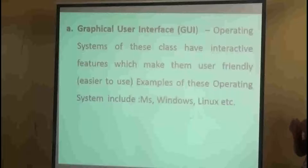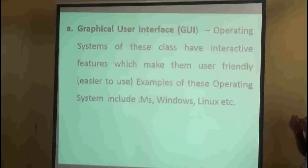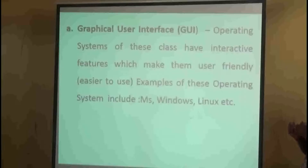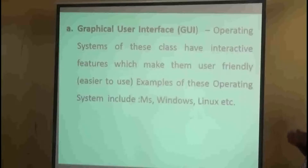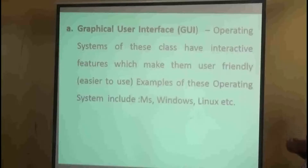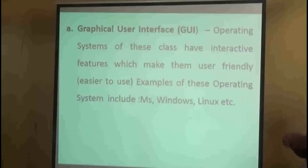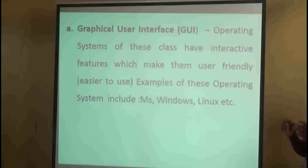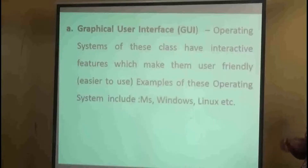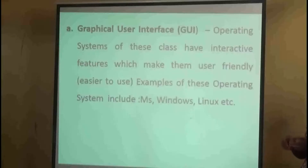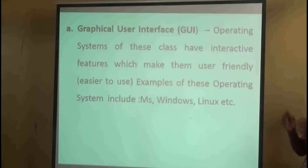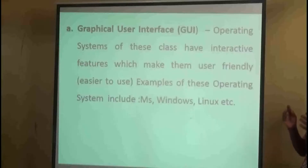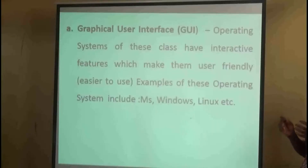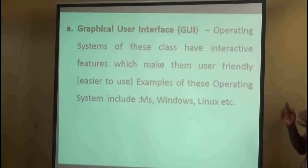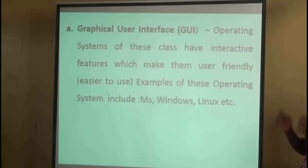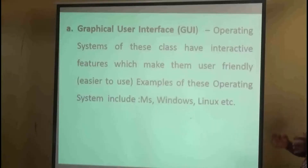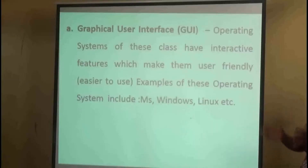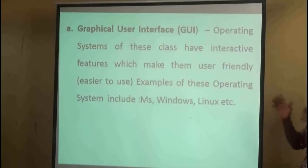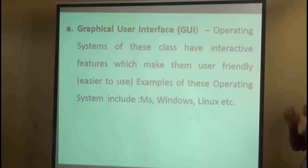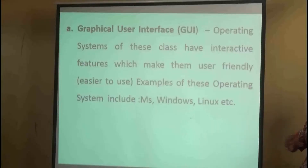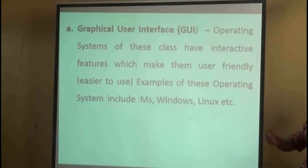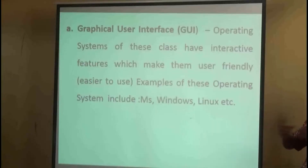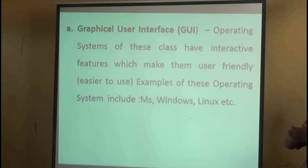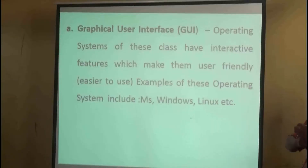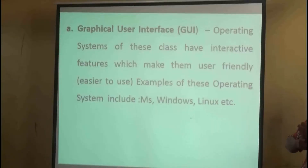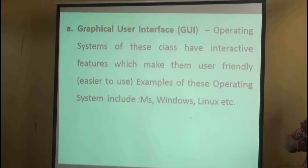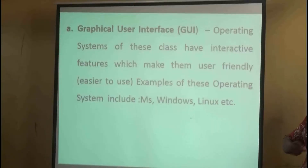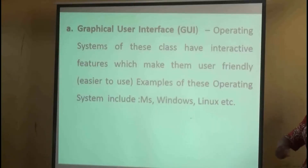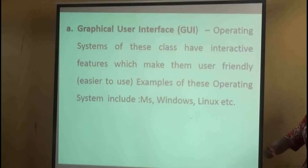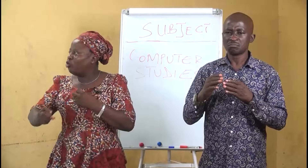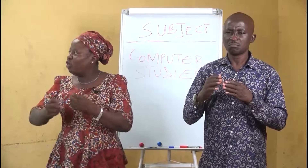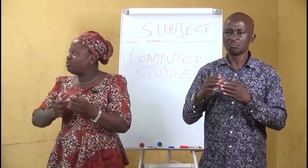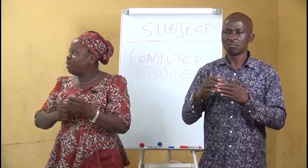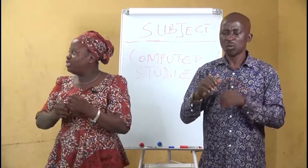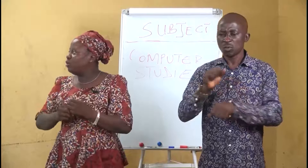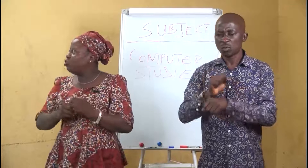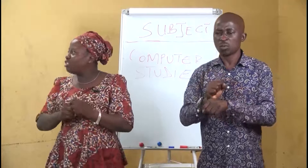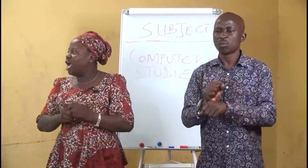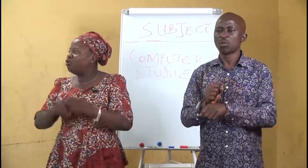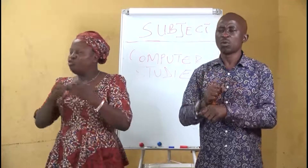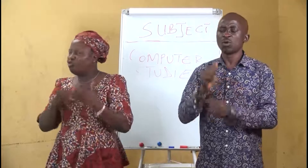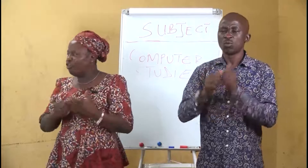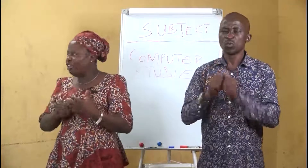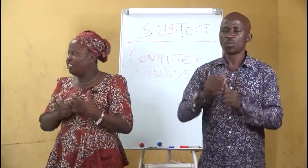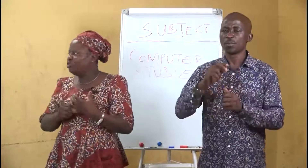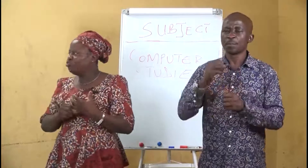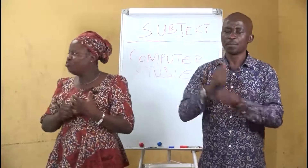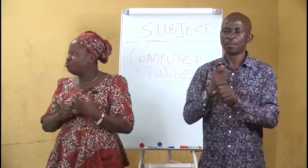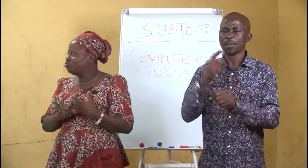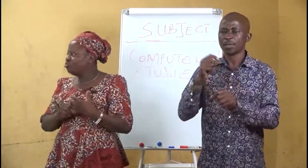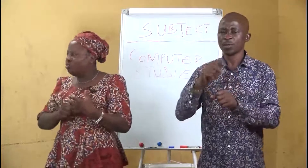this is operating system of this class have interaction with feature which makes them user